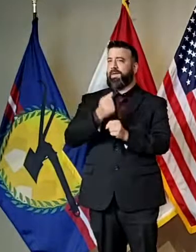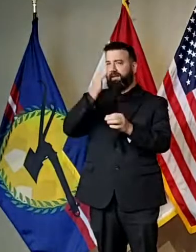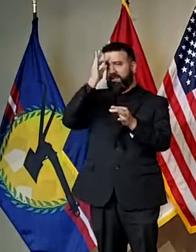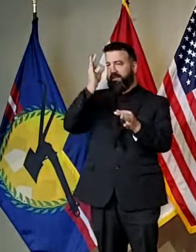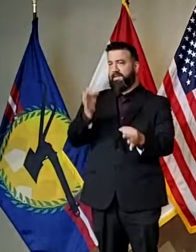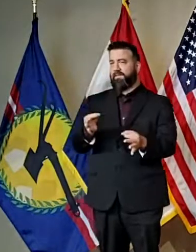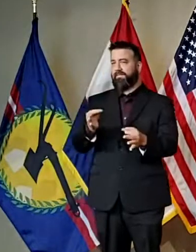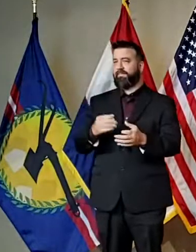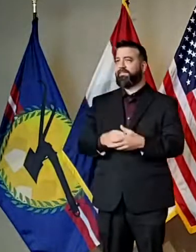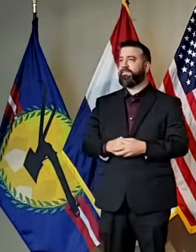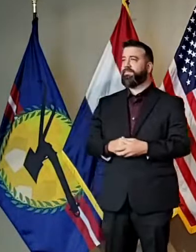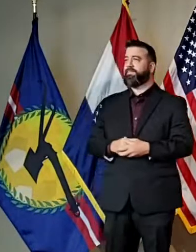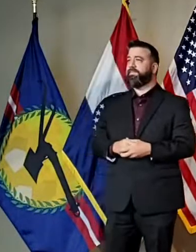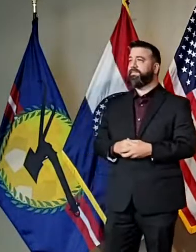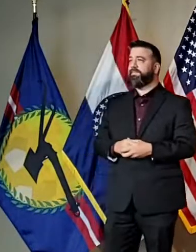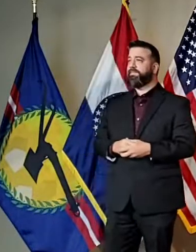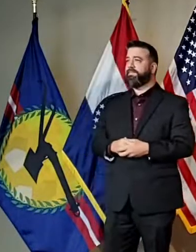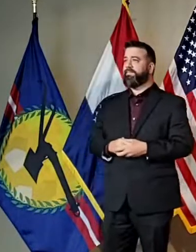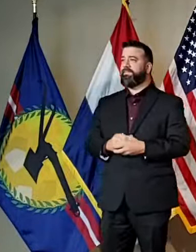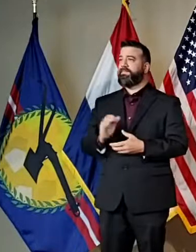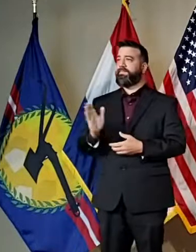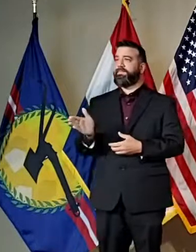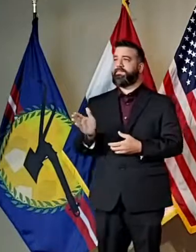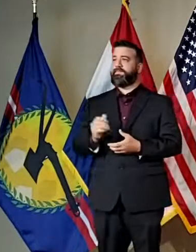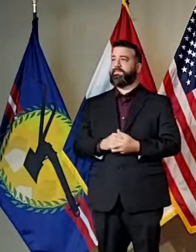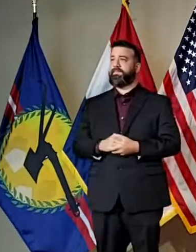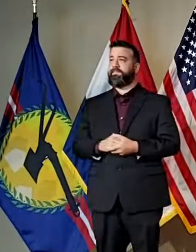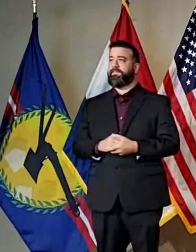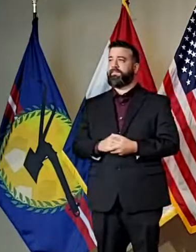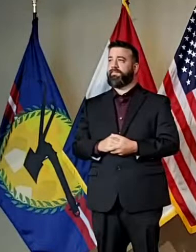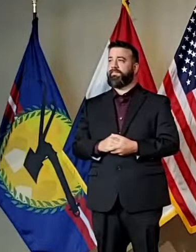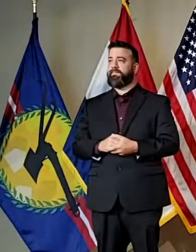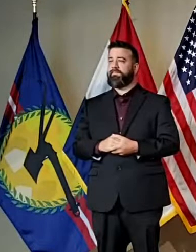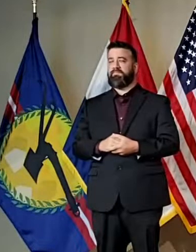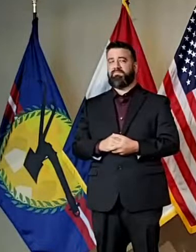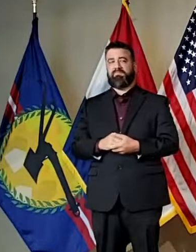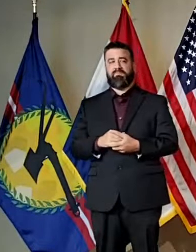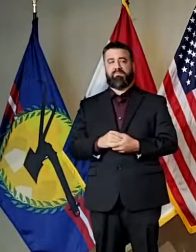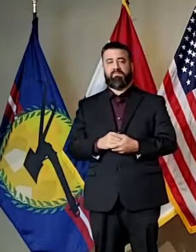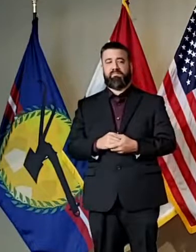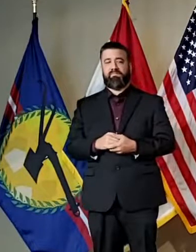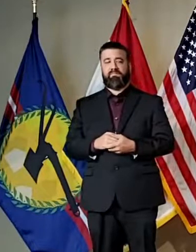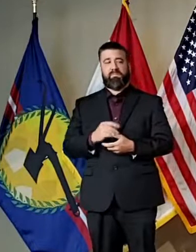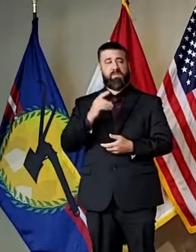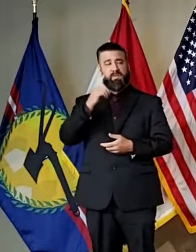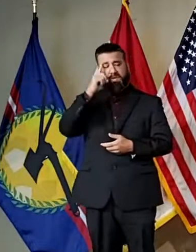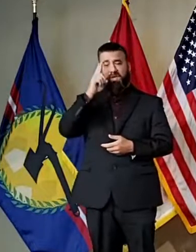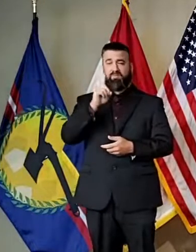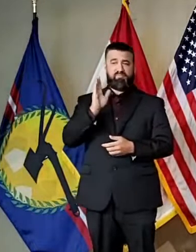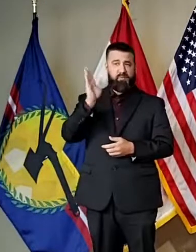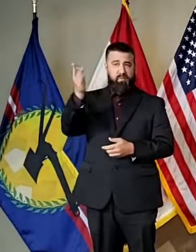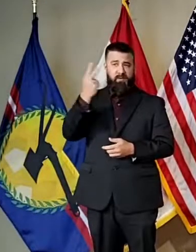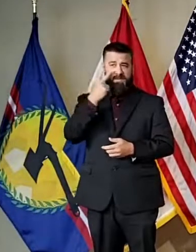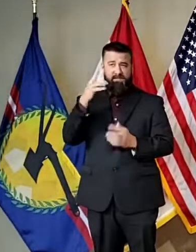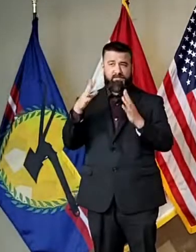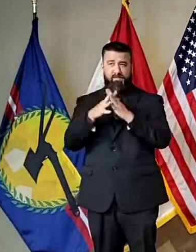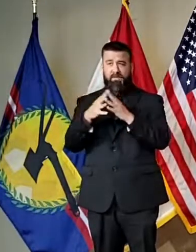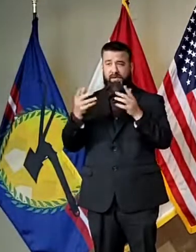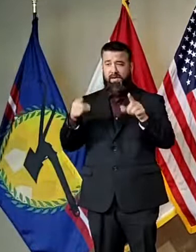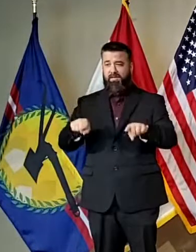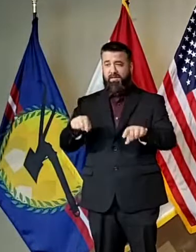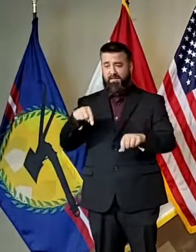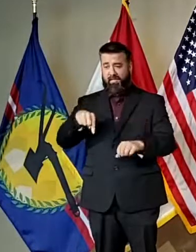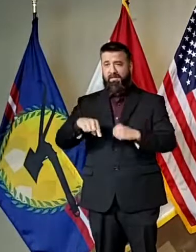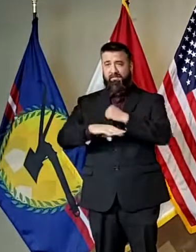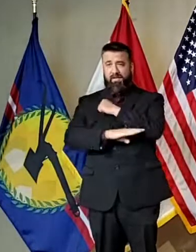How realistic do you think it is, Doctor, that we will see football at some point this fall in St. Louis? Well, we have to